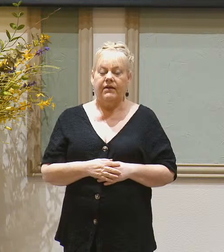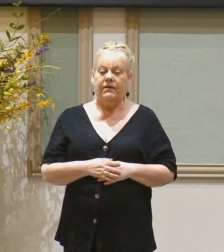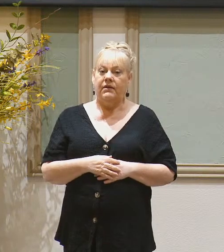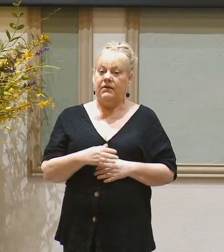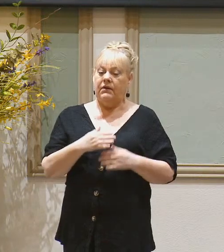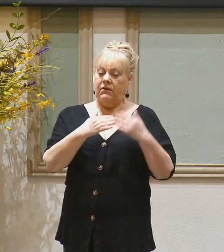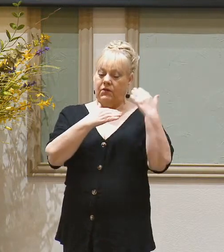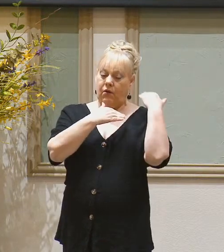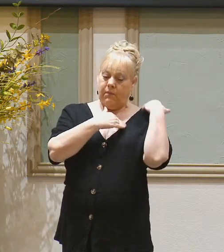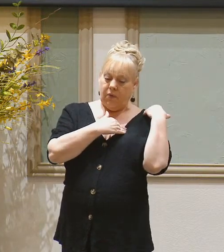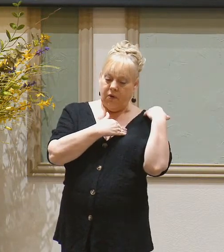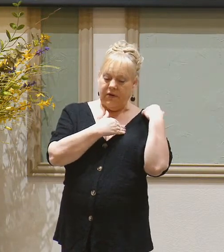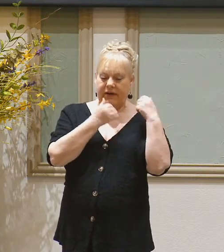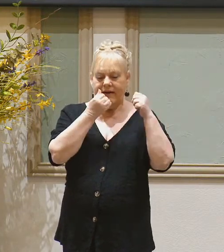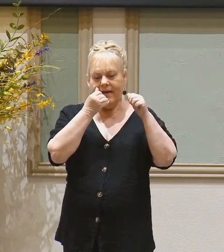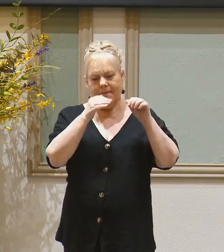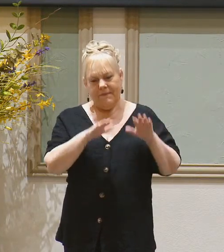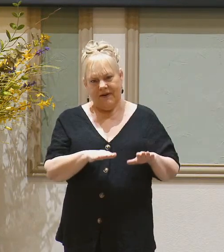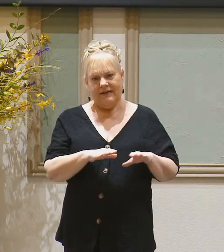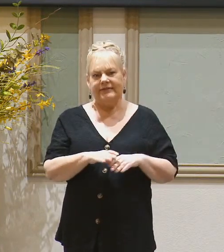So burden and blessing.